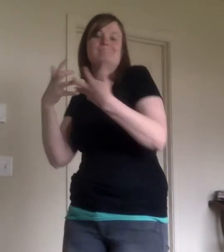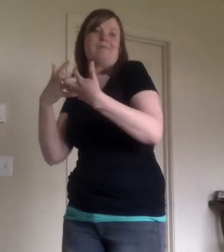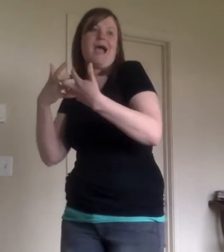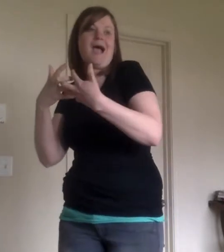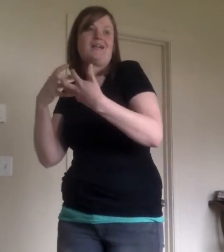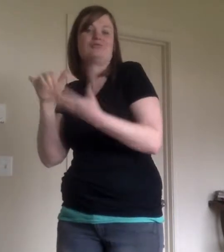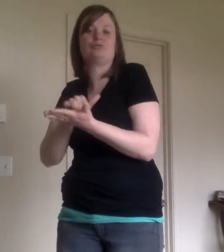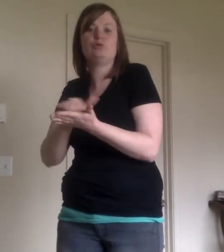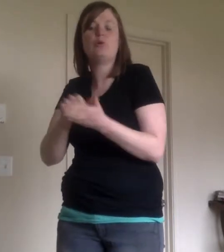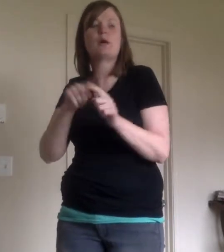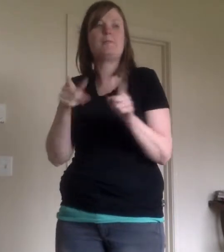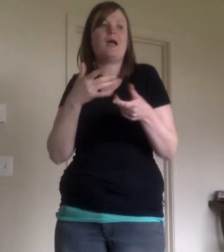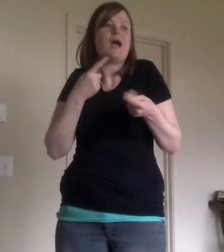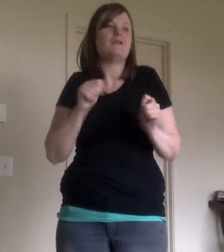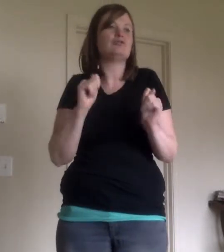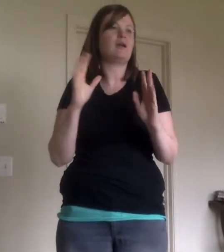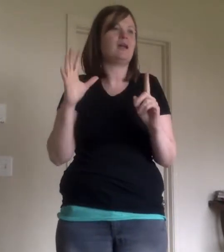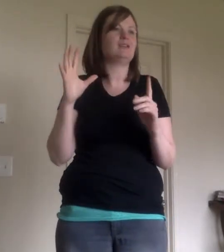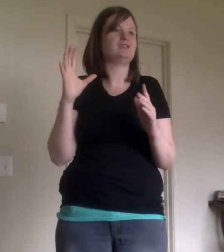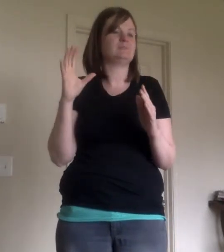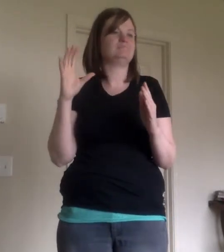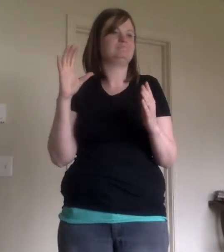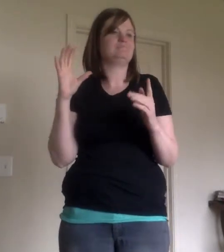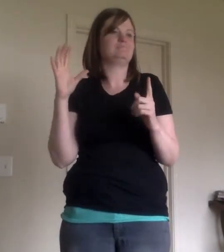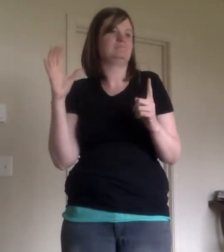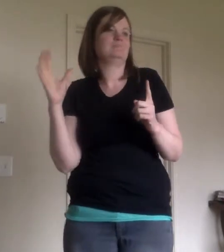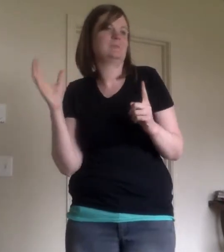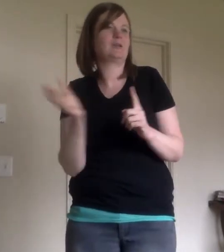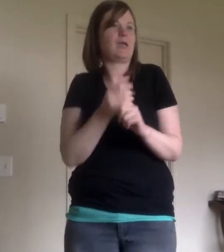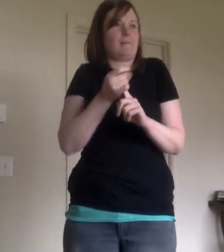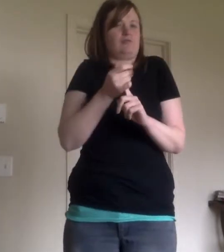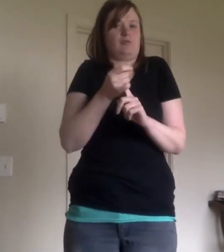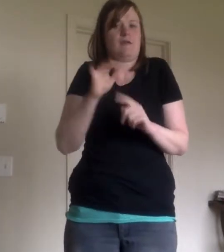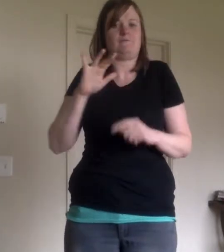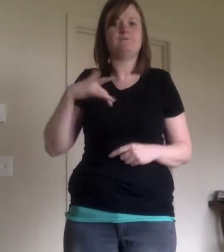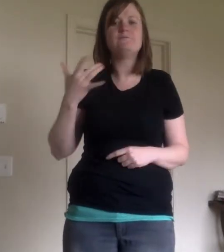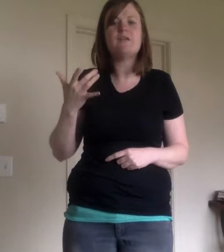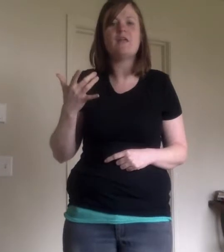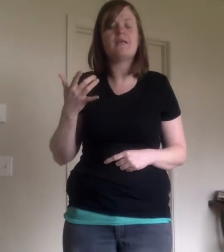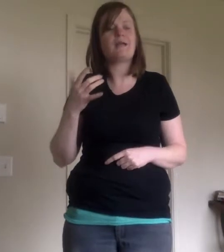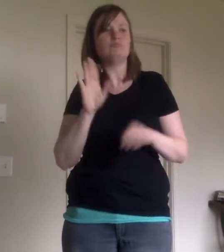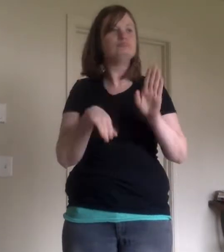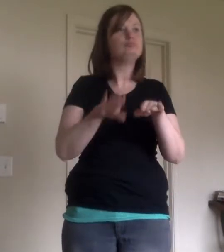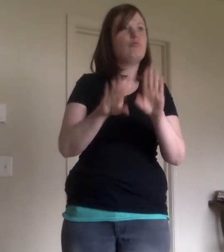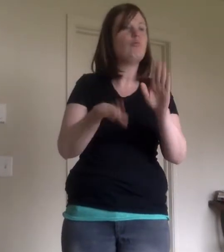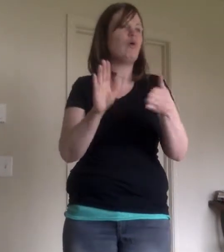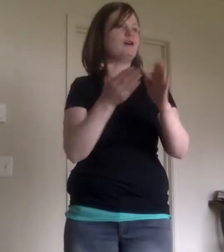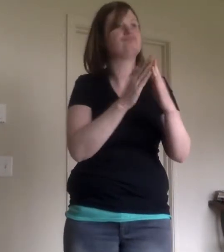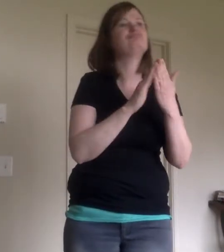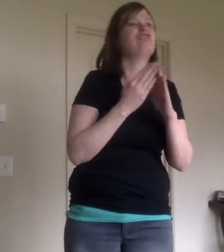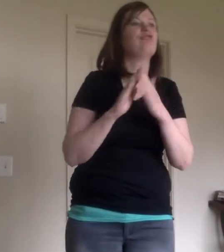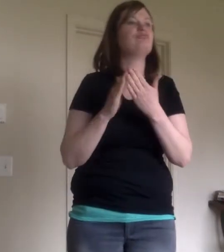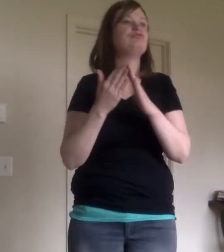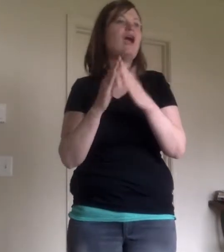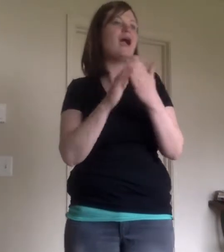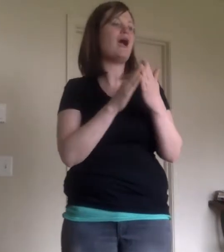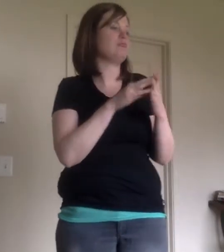essence. I would walk around downtown, I'd put in my iPod, and I'd listen to that song, and I would go to the alleyways and take all these photographs